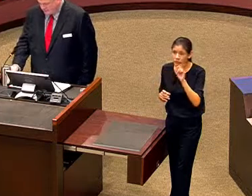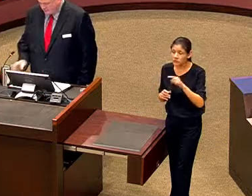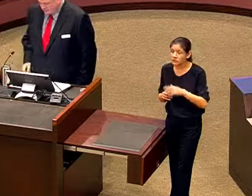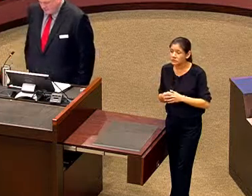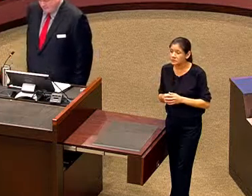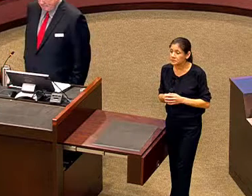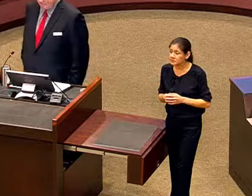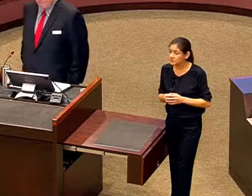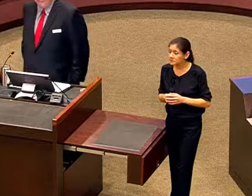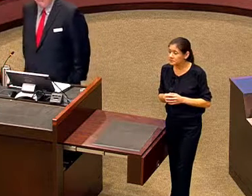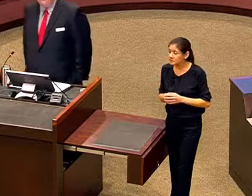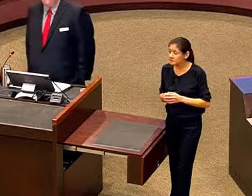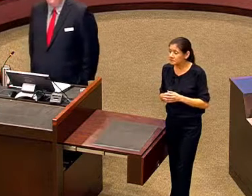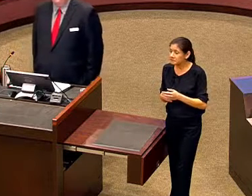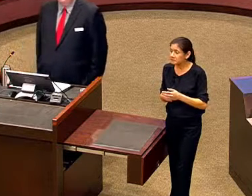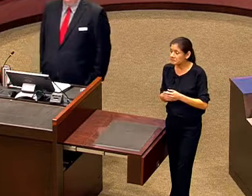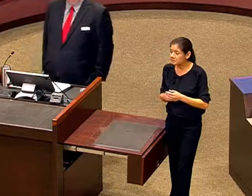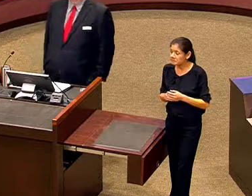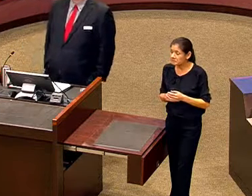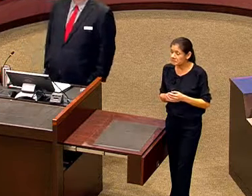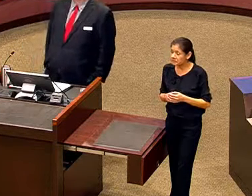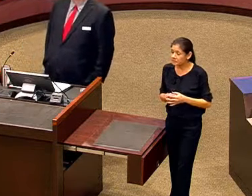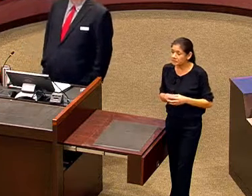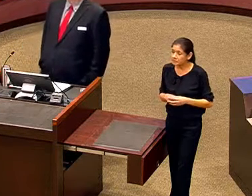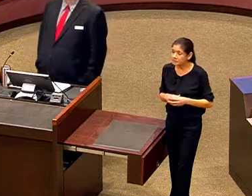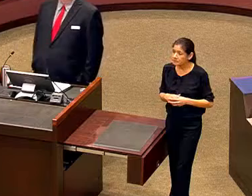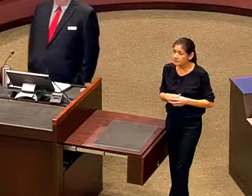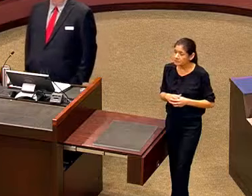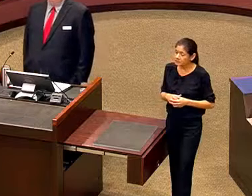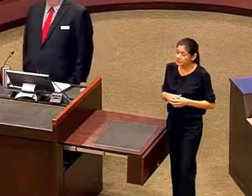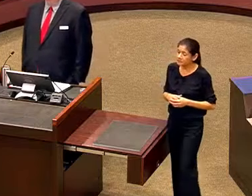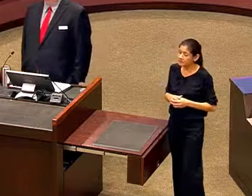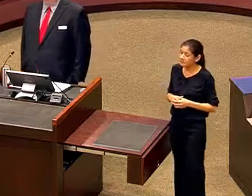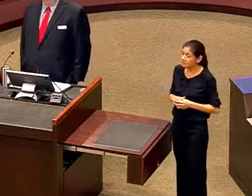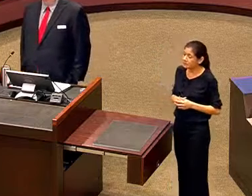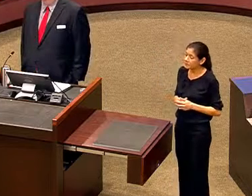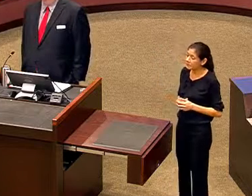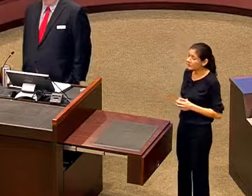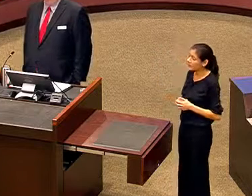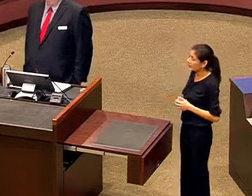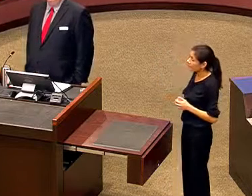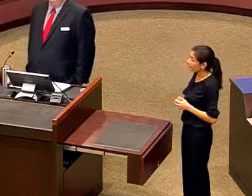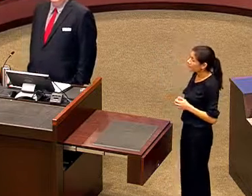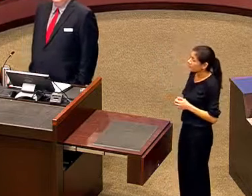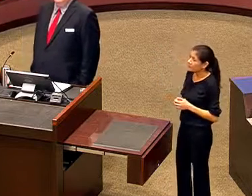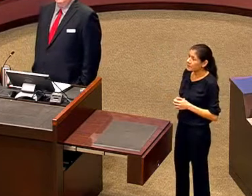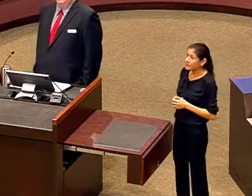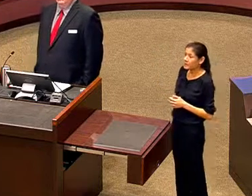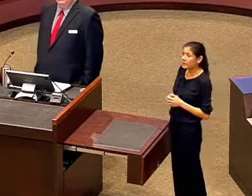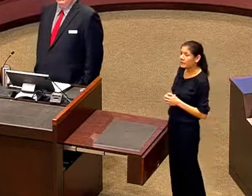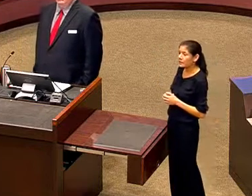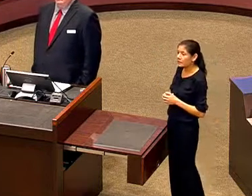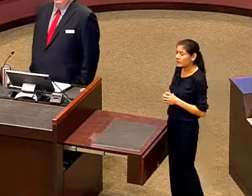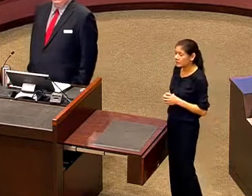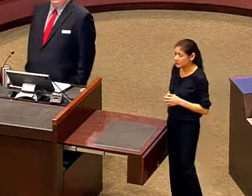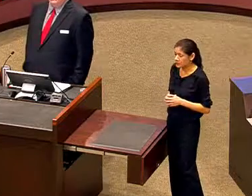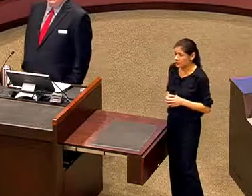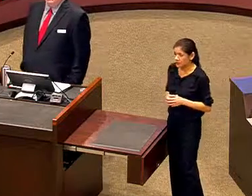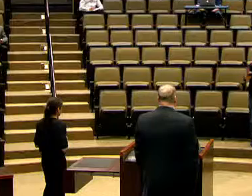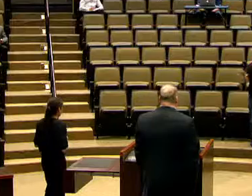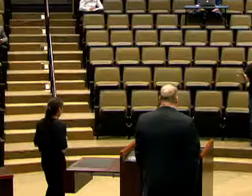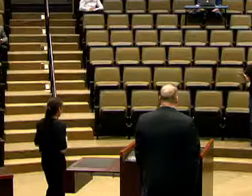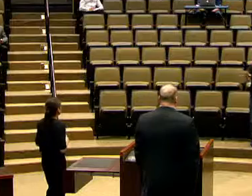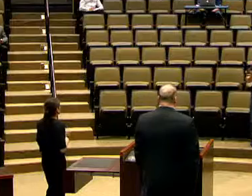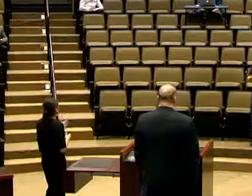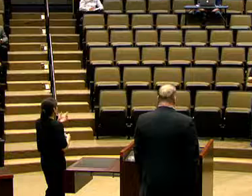Okay. what are, besides the what you guys